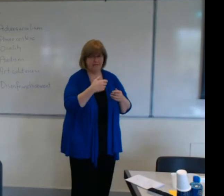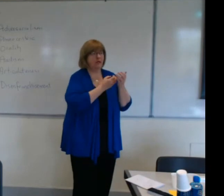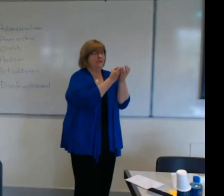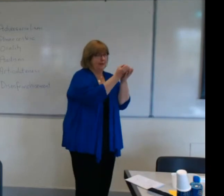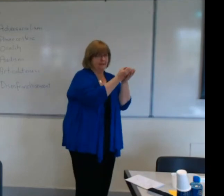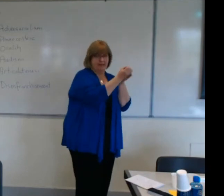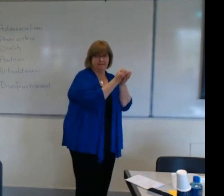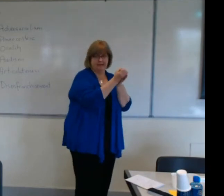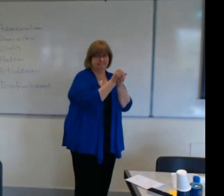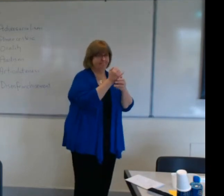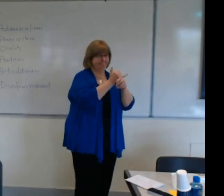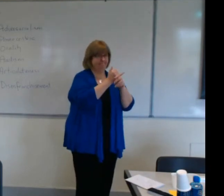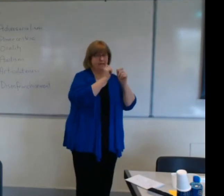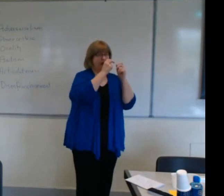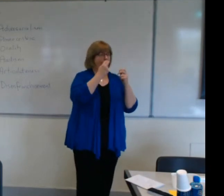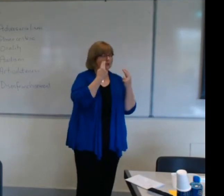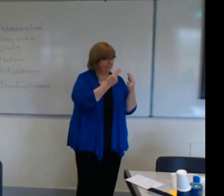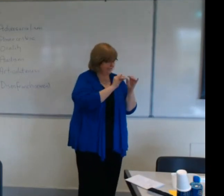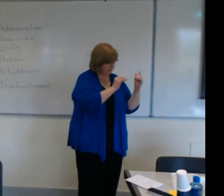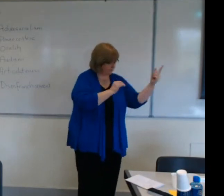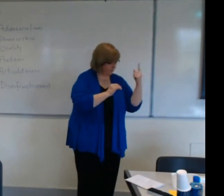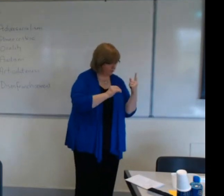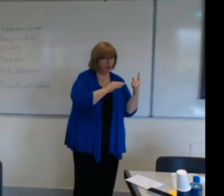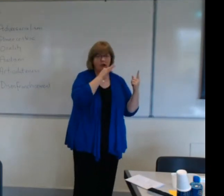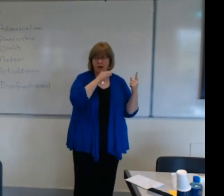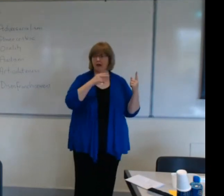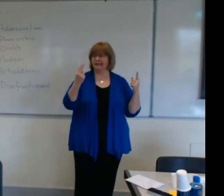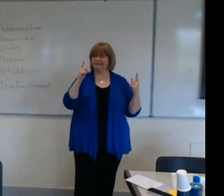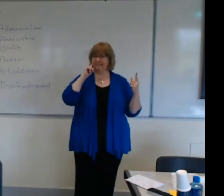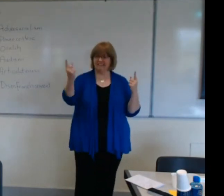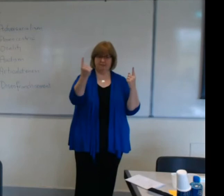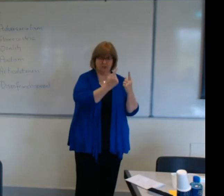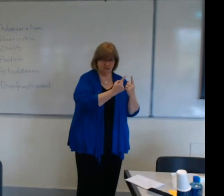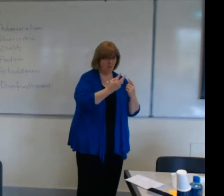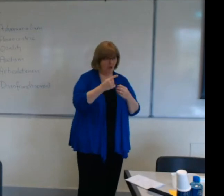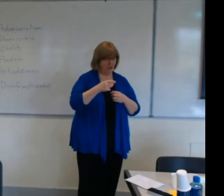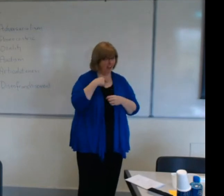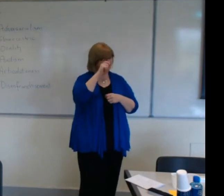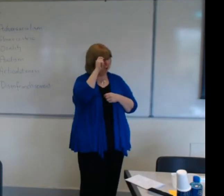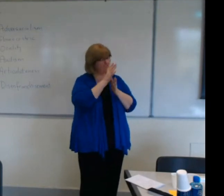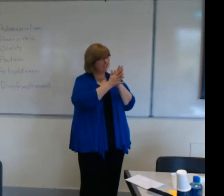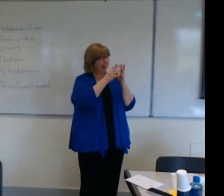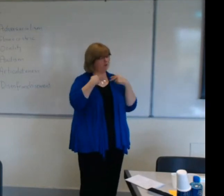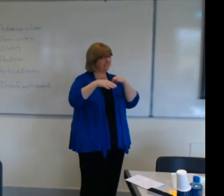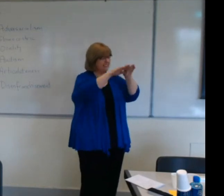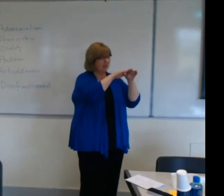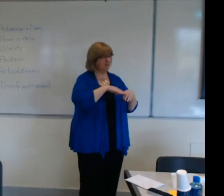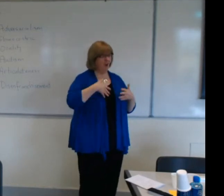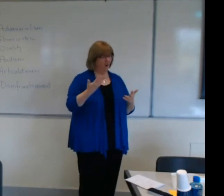know the reasons for having a deaf interpreter, this is something that we have to explain to them, that alongside having the hearing interpreter, you do have to